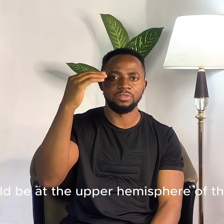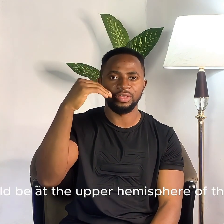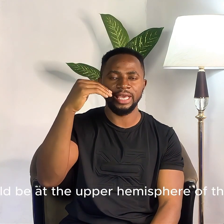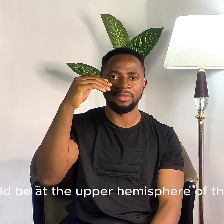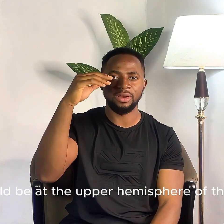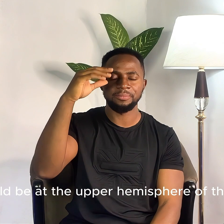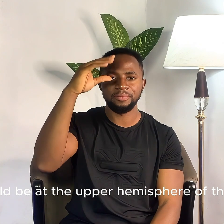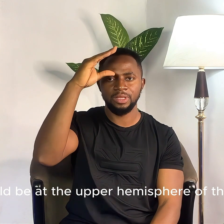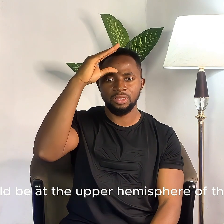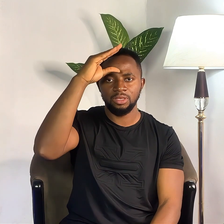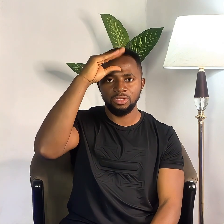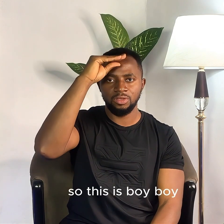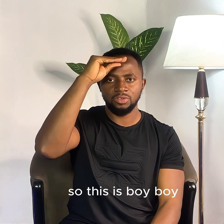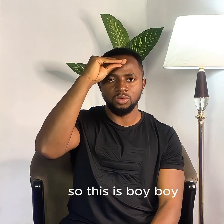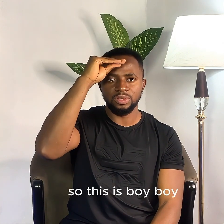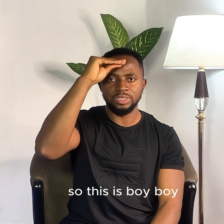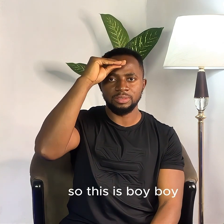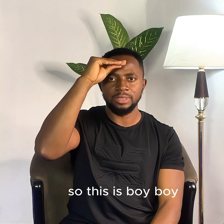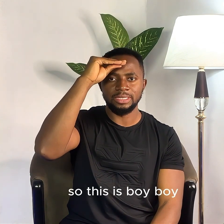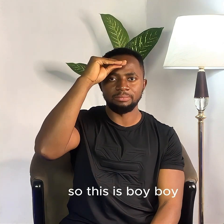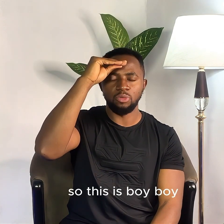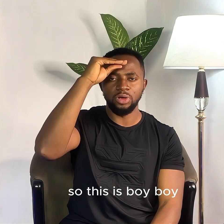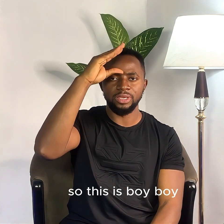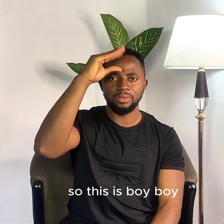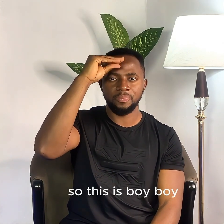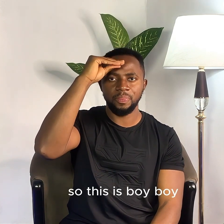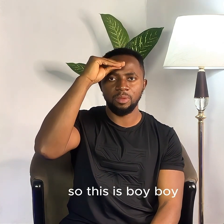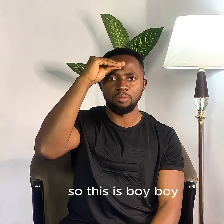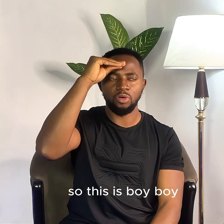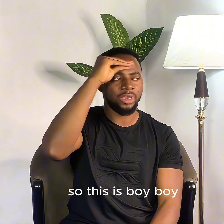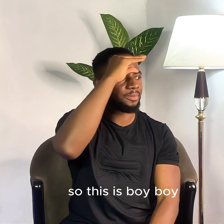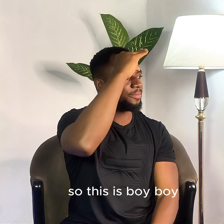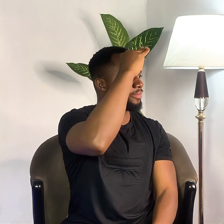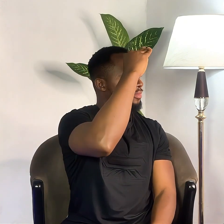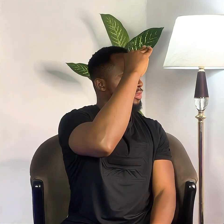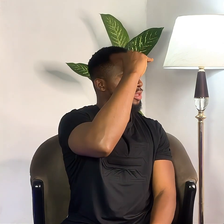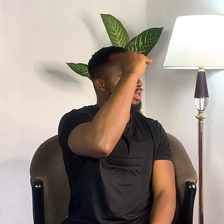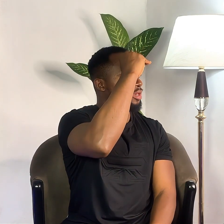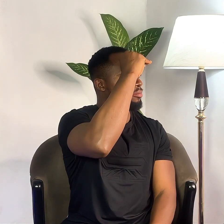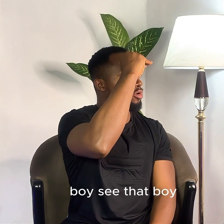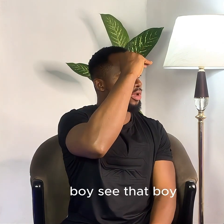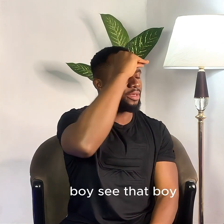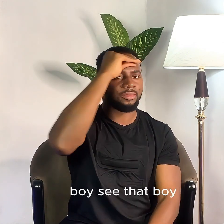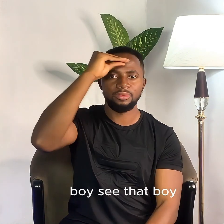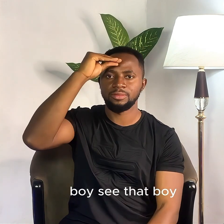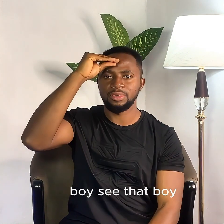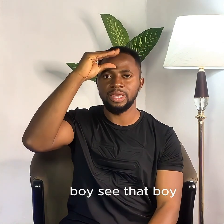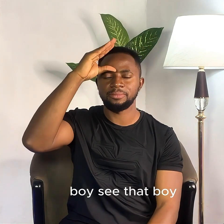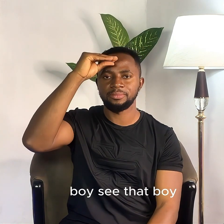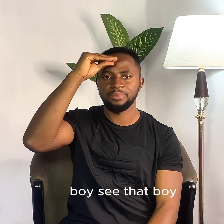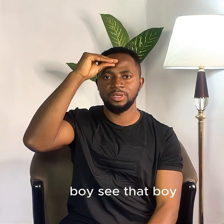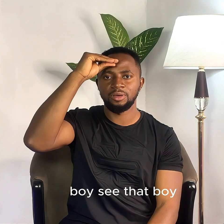the head, right? So this is boy, boy, boy. See that?